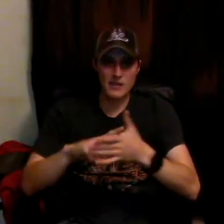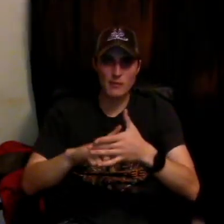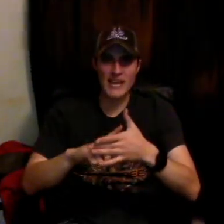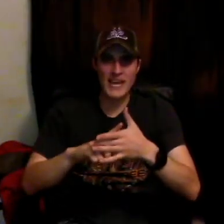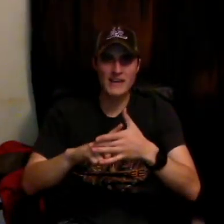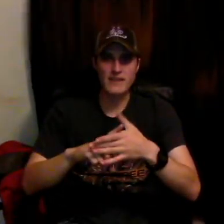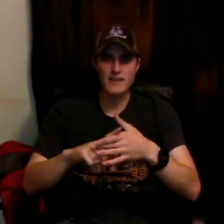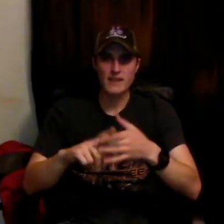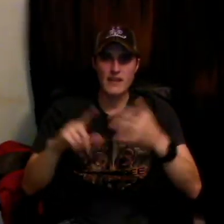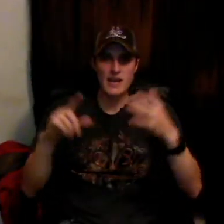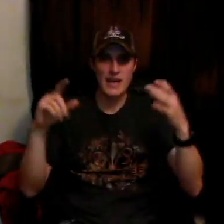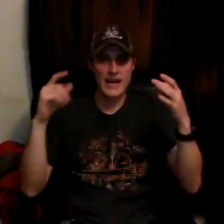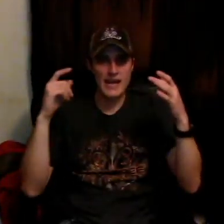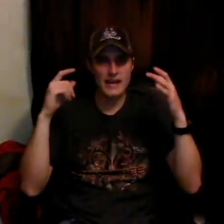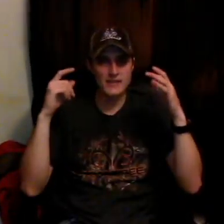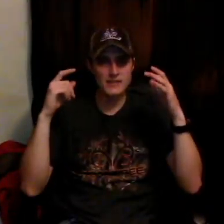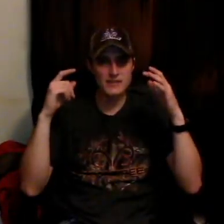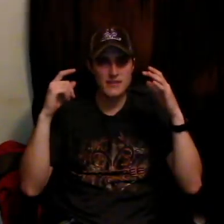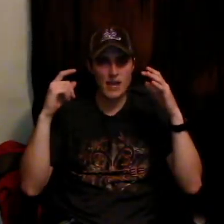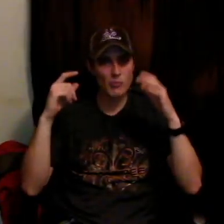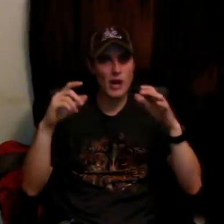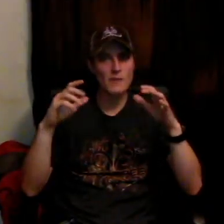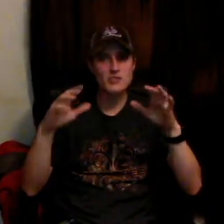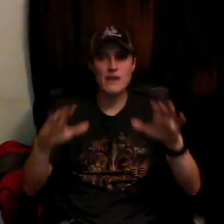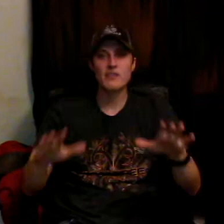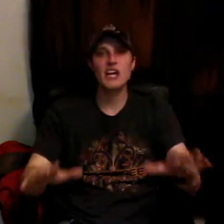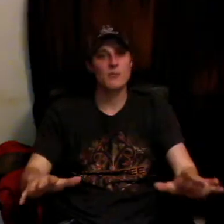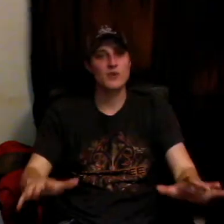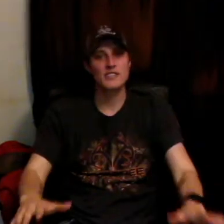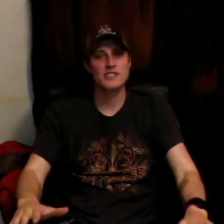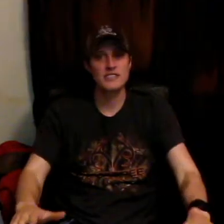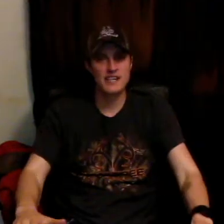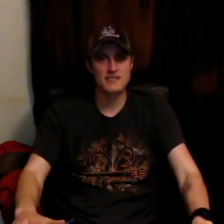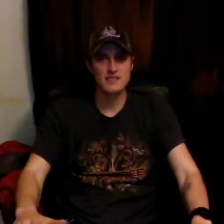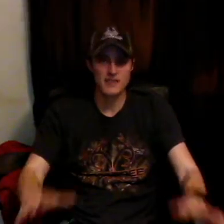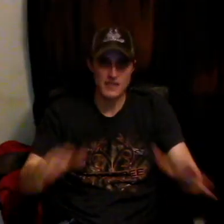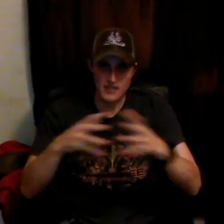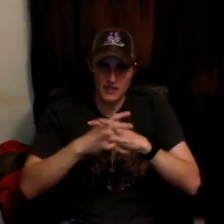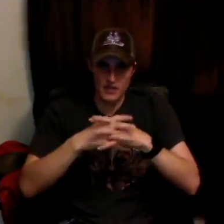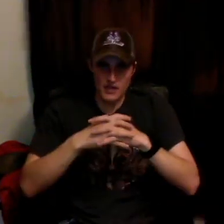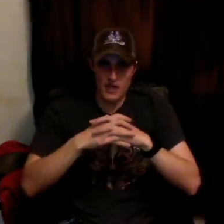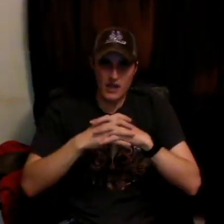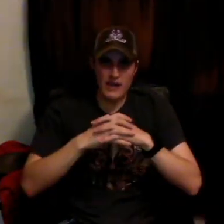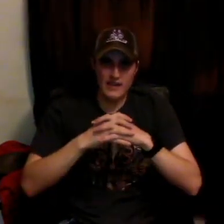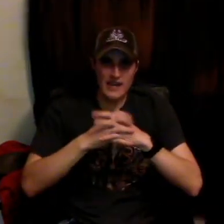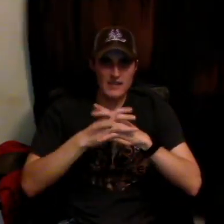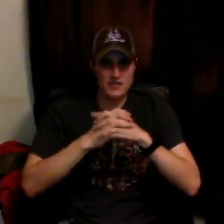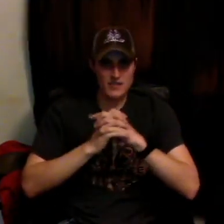a plan, and I promise you'll have a lot more success. Alright, guys,